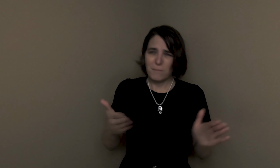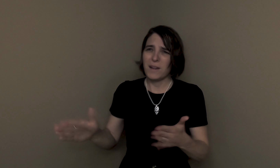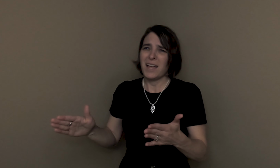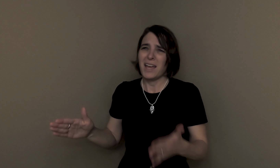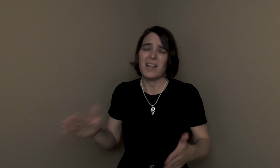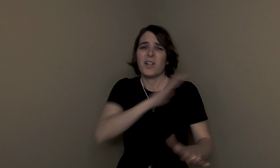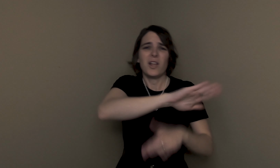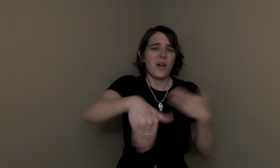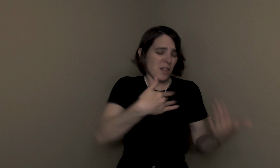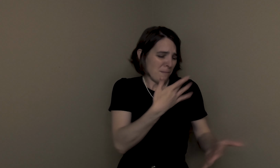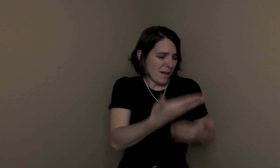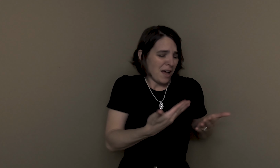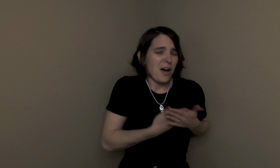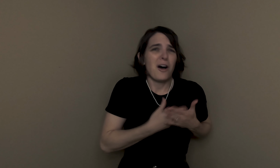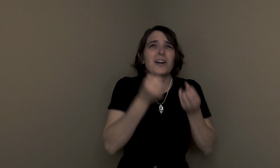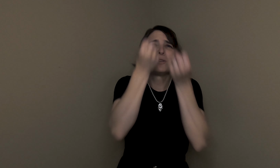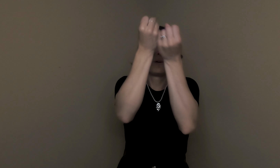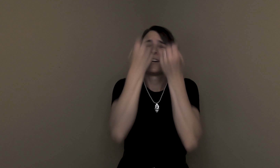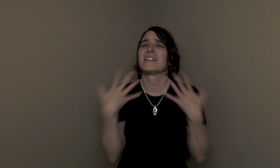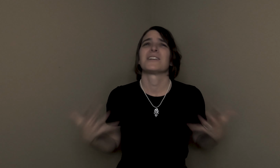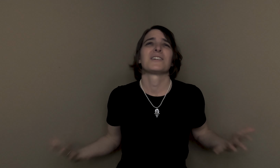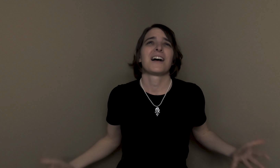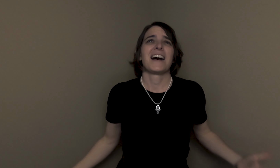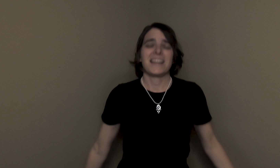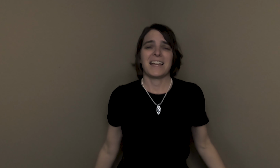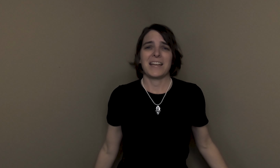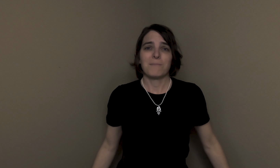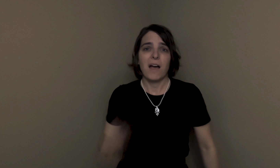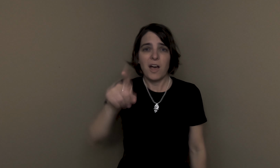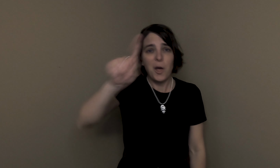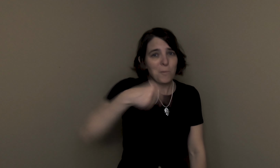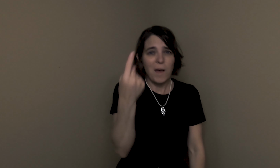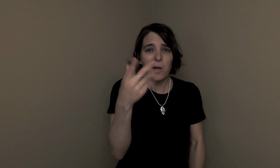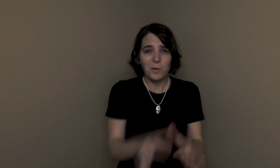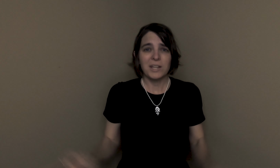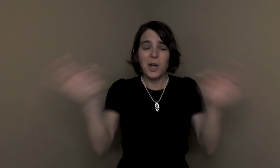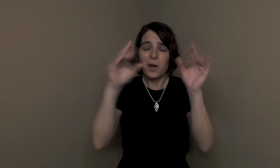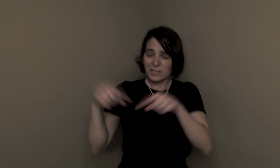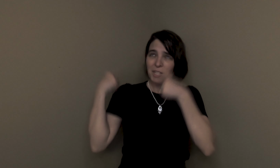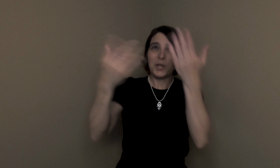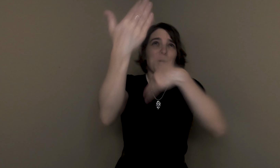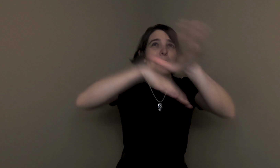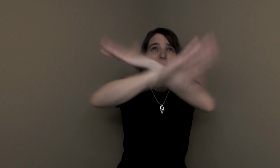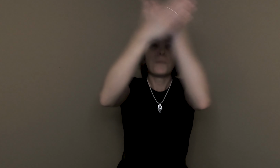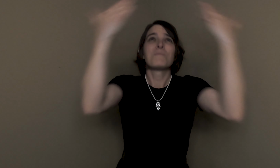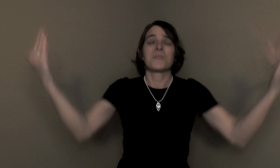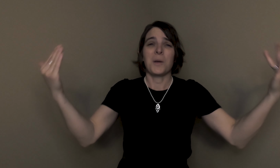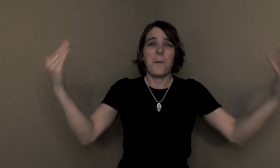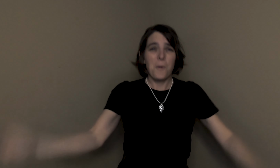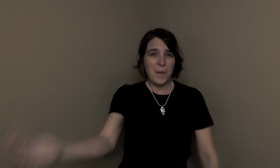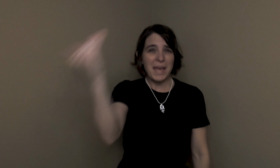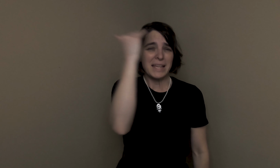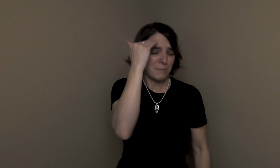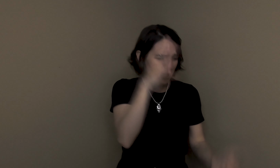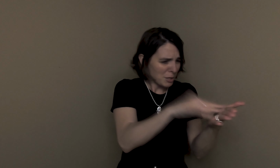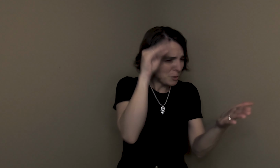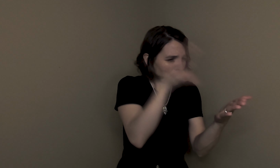plan Take all of my heart, Lord, here I am My only cause till you call me home Is blowing you